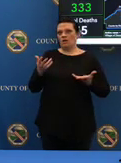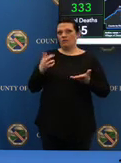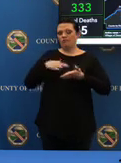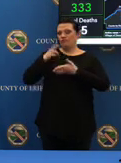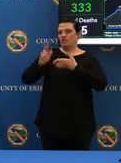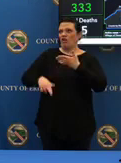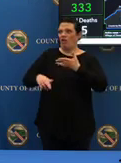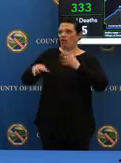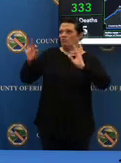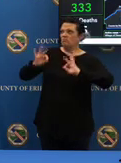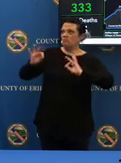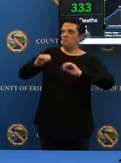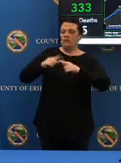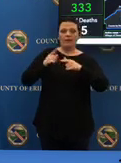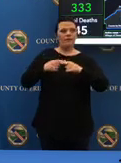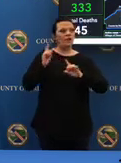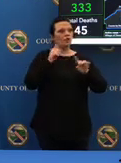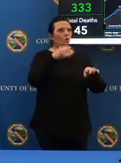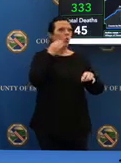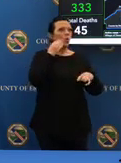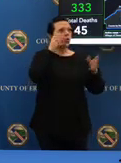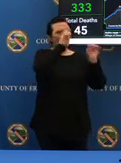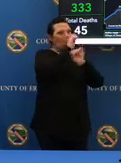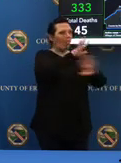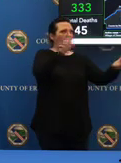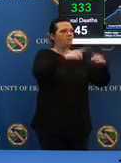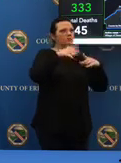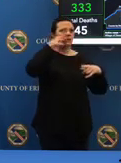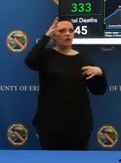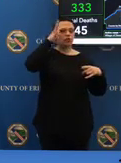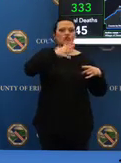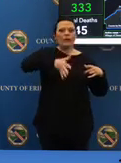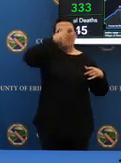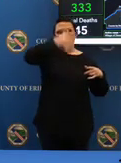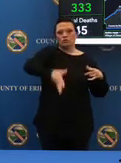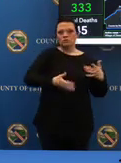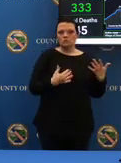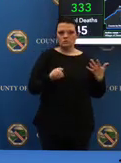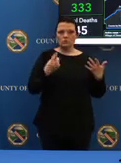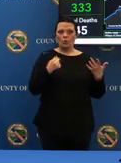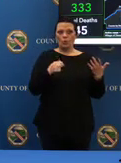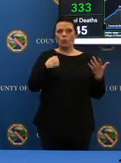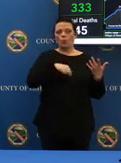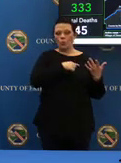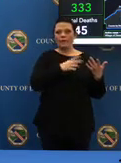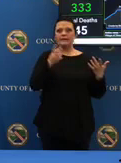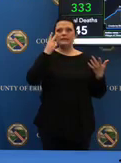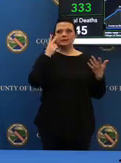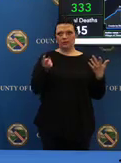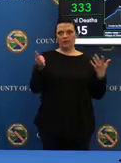home and take it to their parents or their grandparents. So we do know that we're seeing